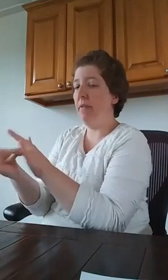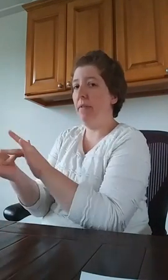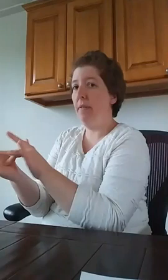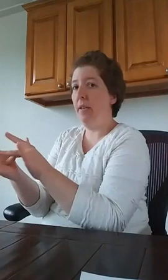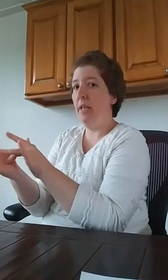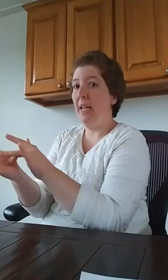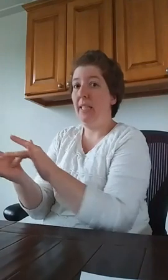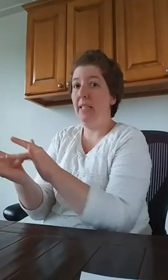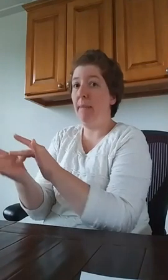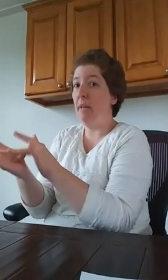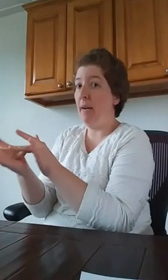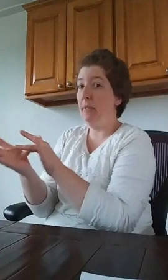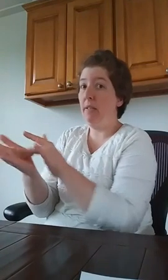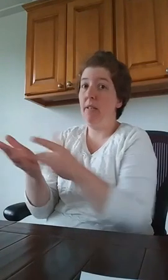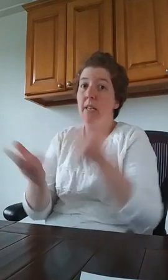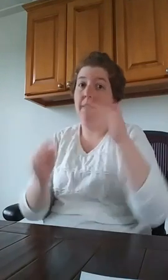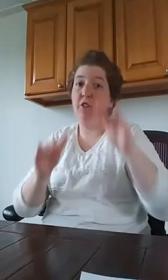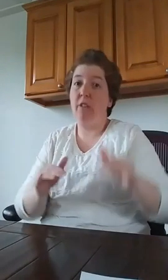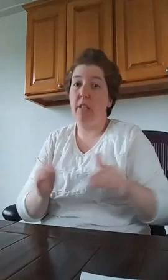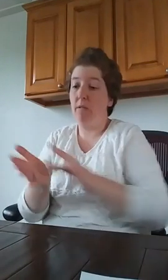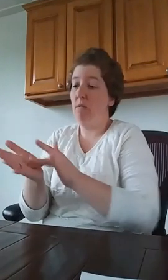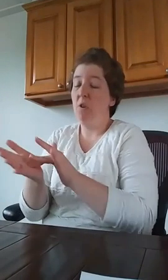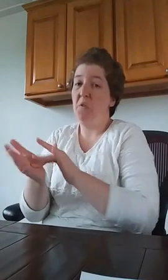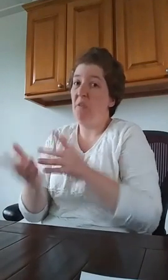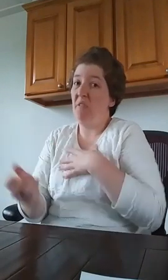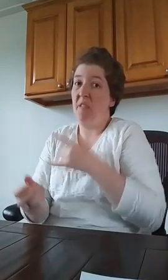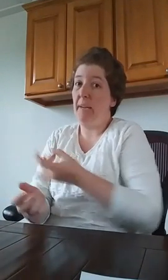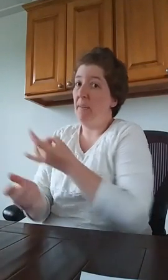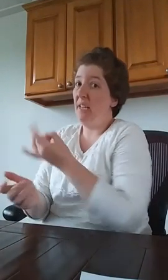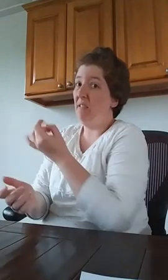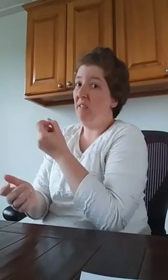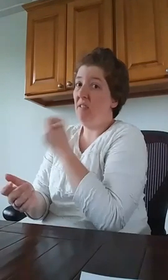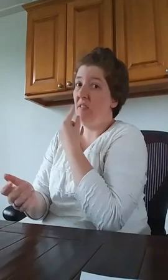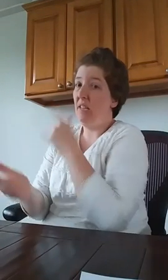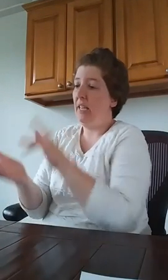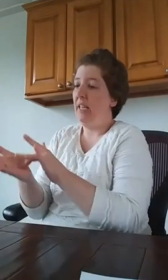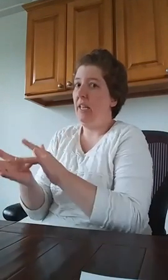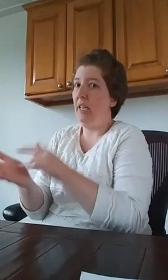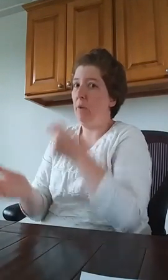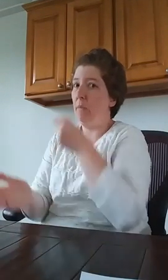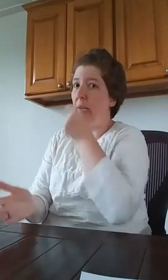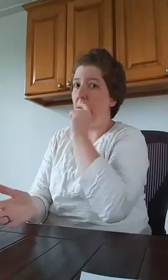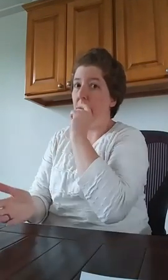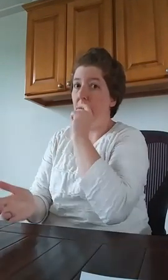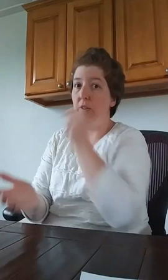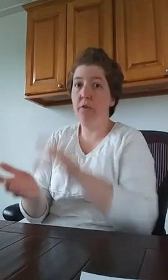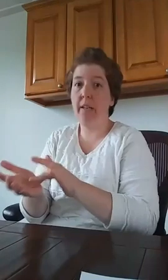and sometimes if you're little or don't like pills it'll be drink